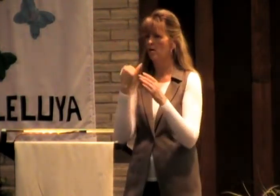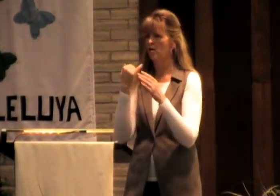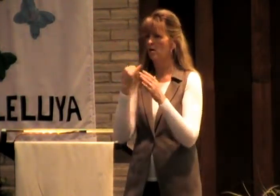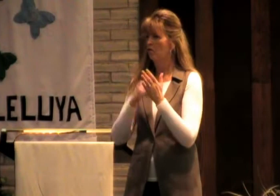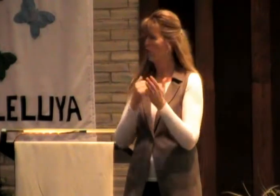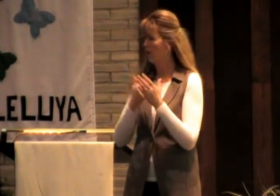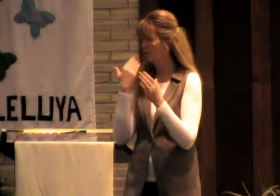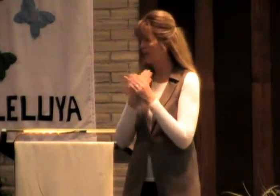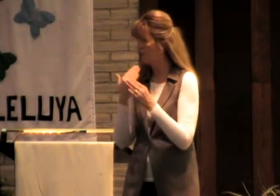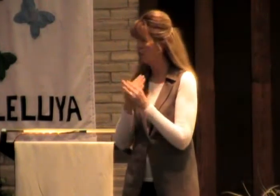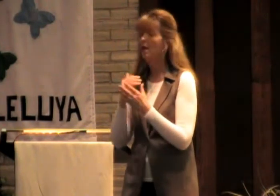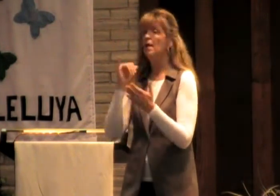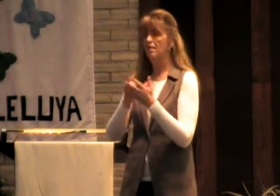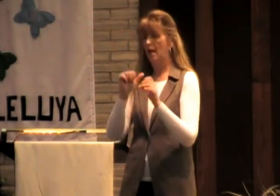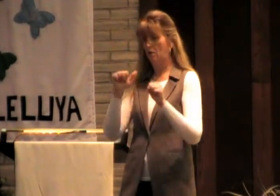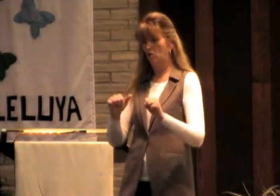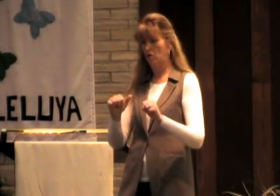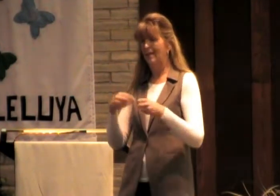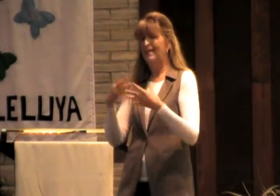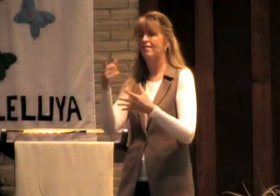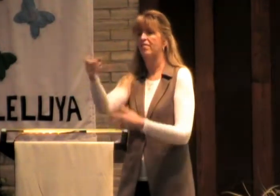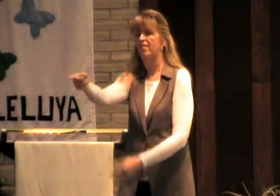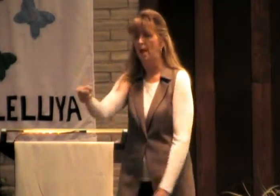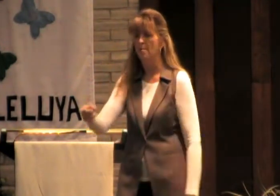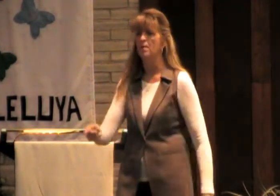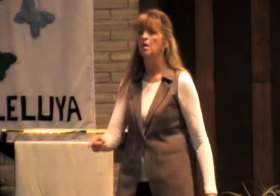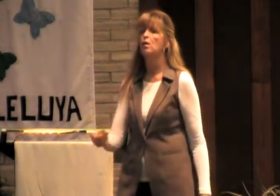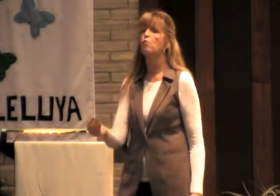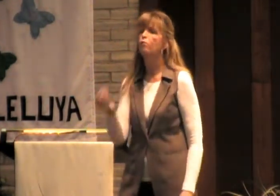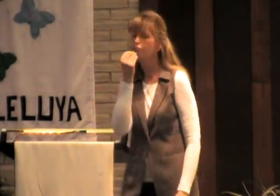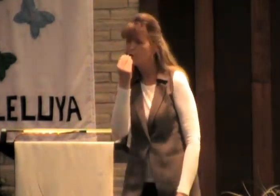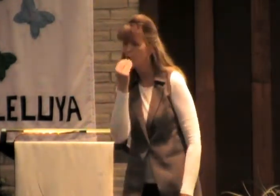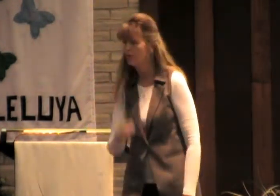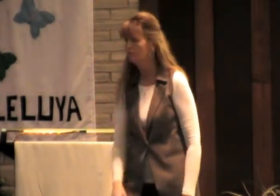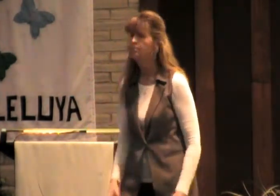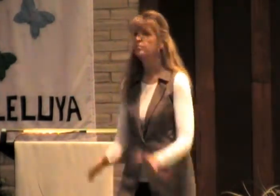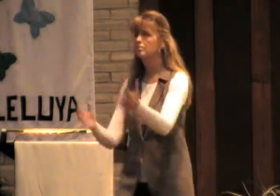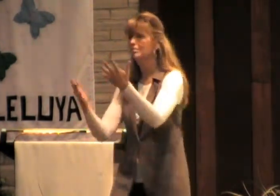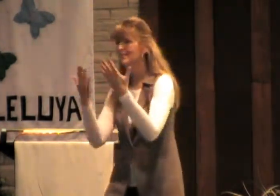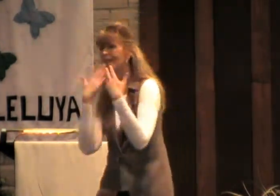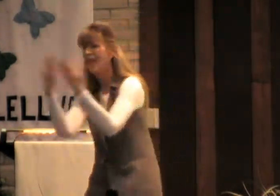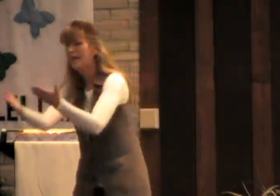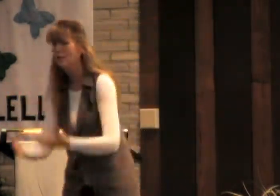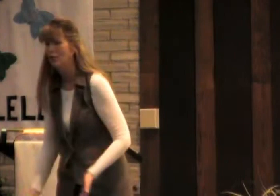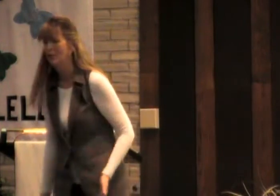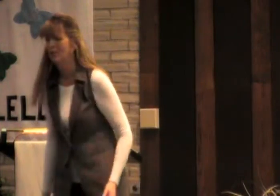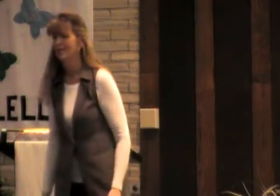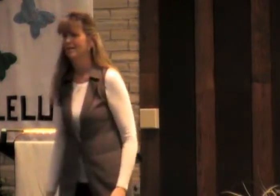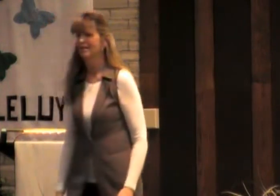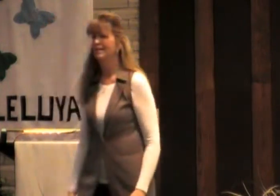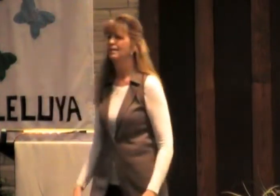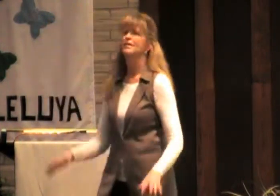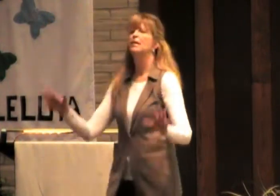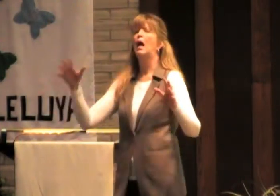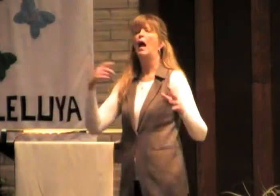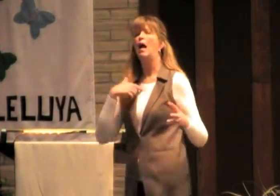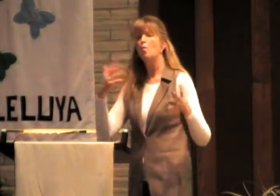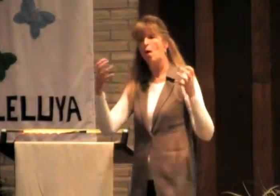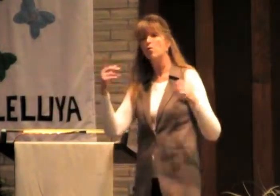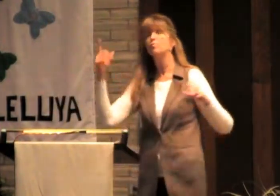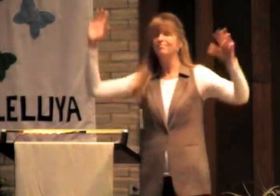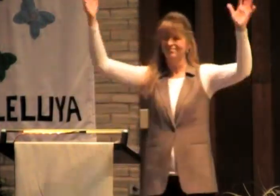how to make peanut butter and jelly sandwiches. I mean, that could... You don't. give them food. So thank you.